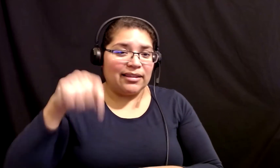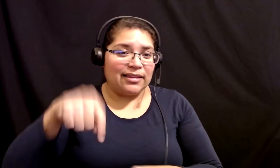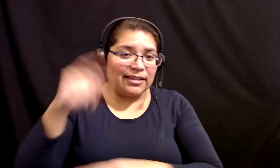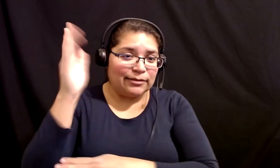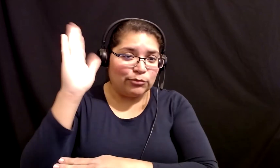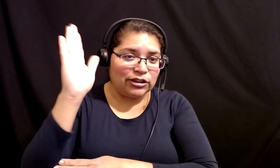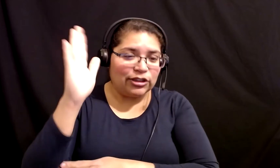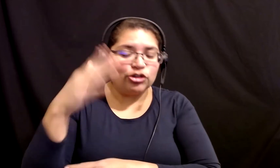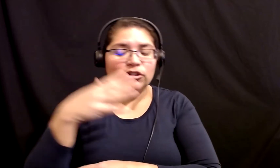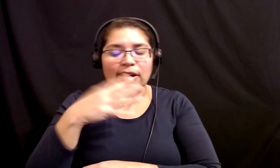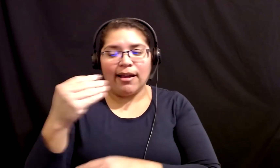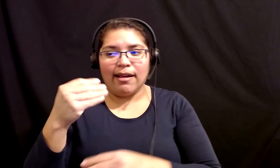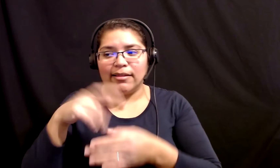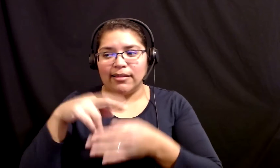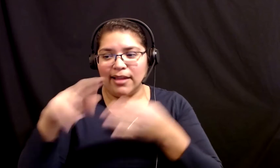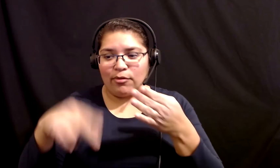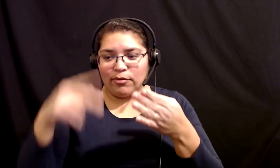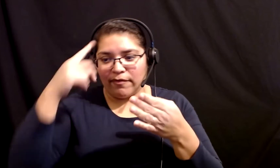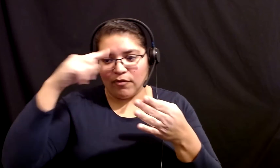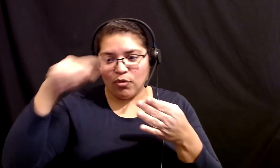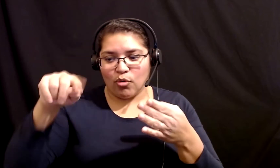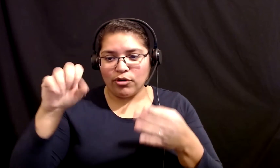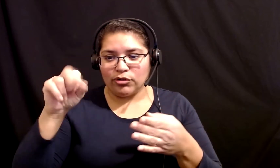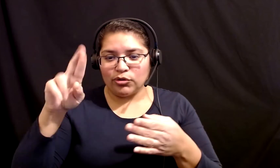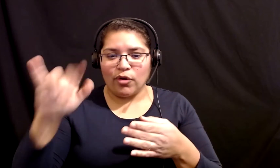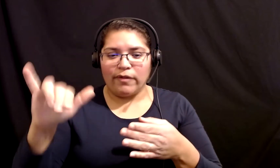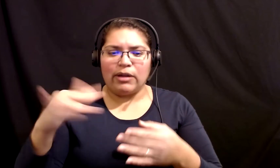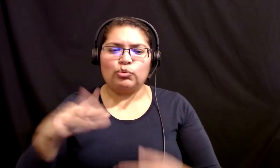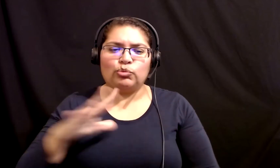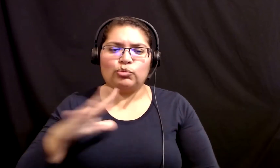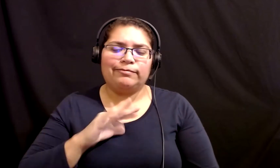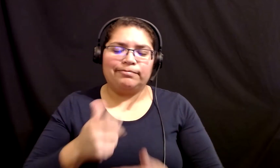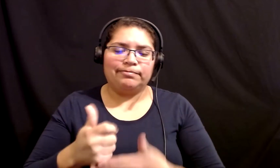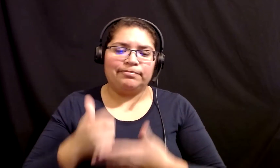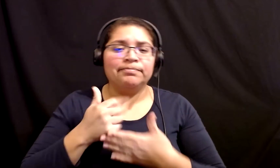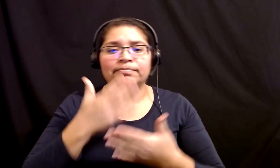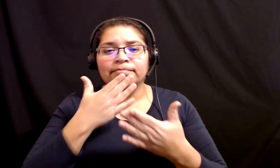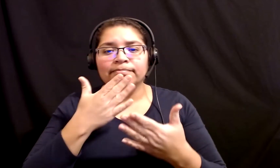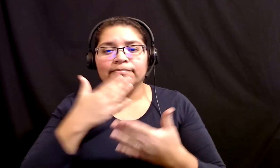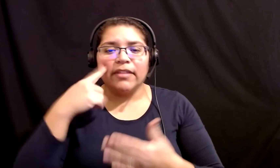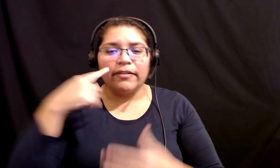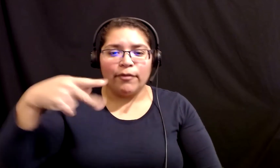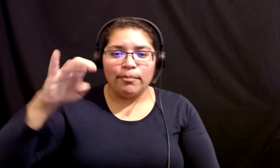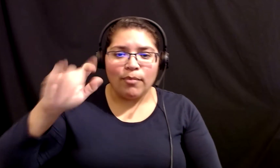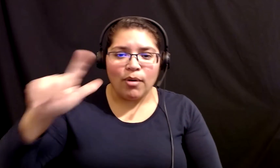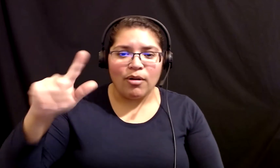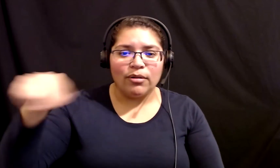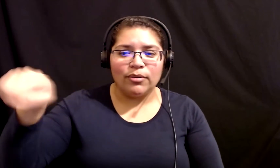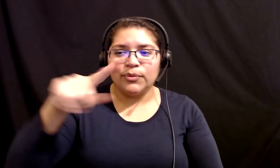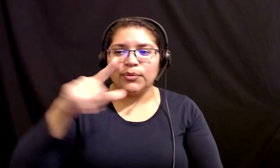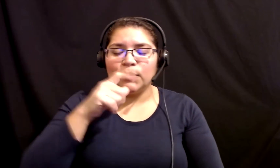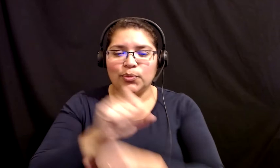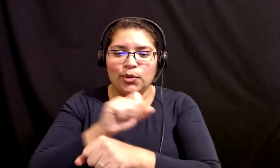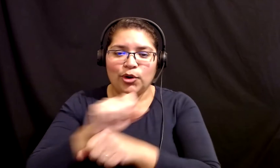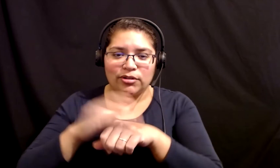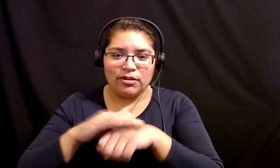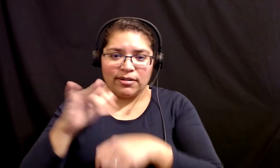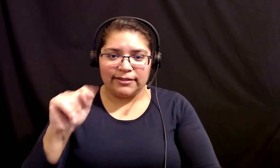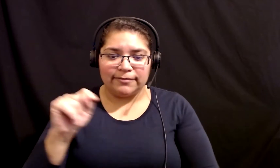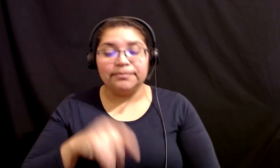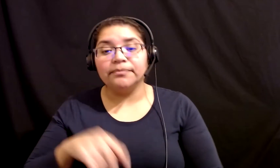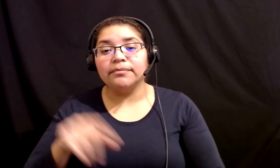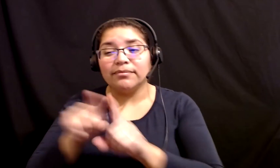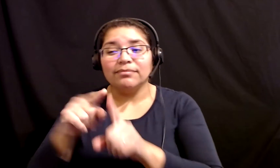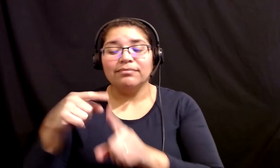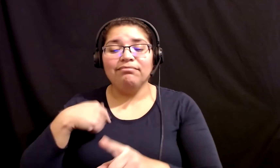and the outcomes of the survey have been very helpful. So thanks to Paul and others that worked on that. I like the idea